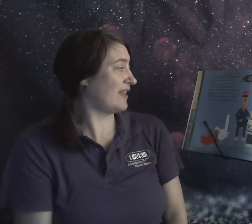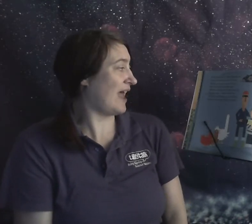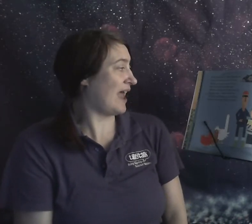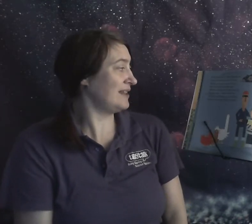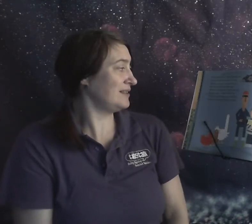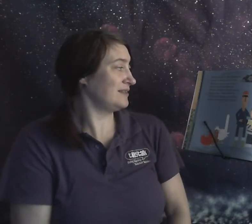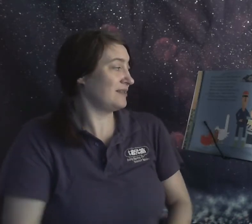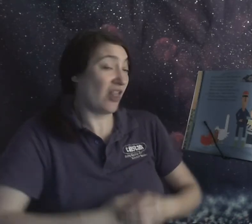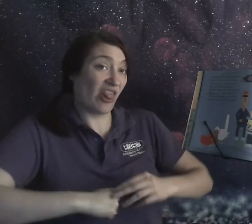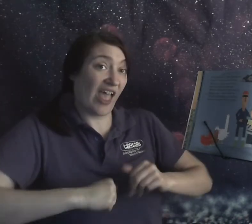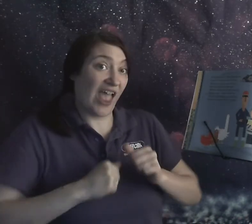hen.